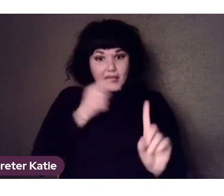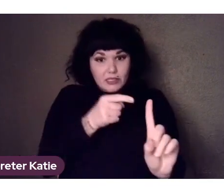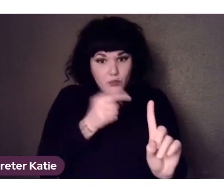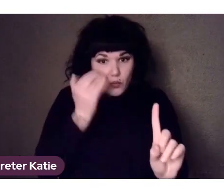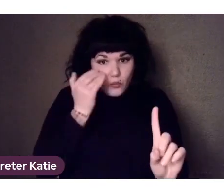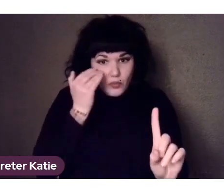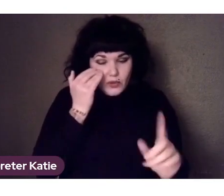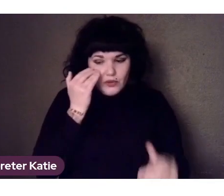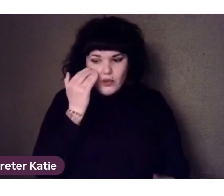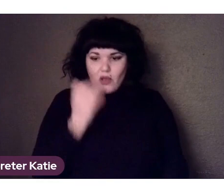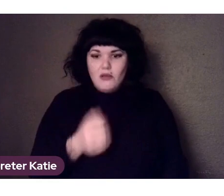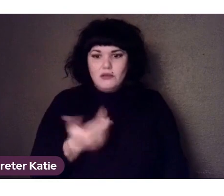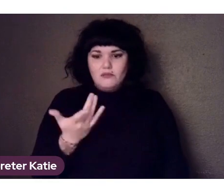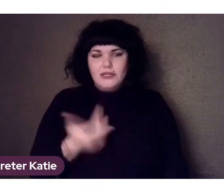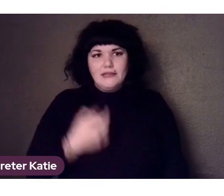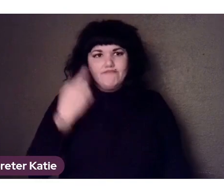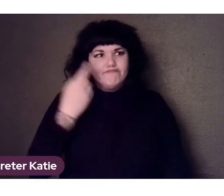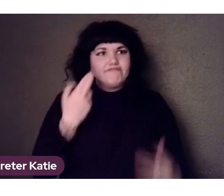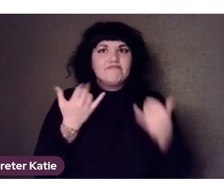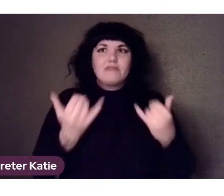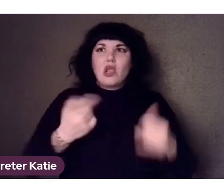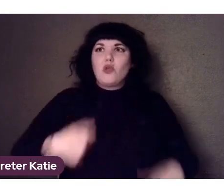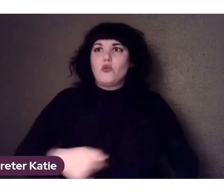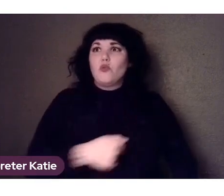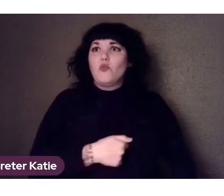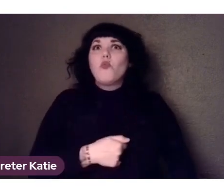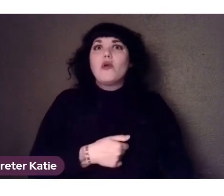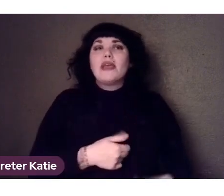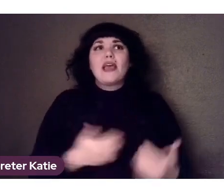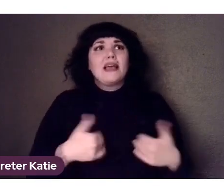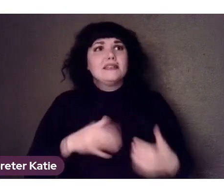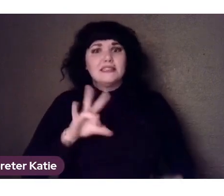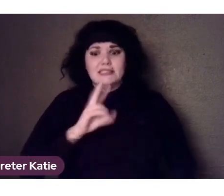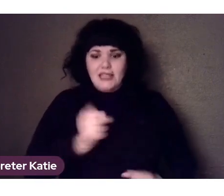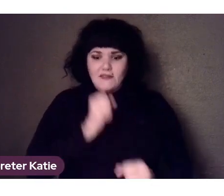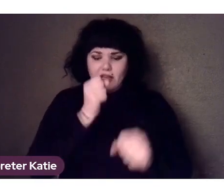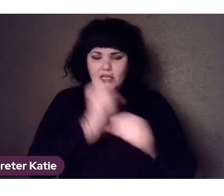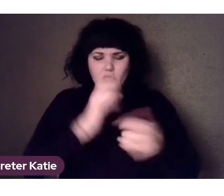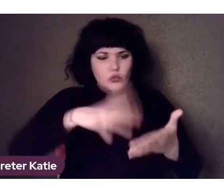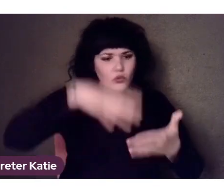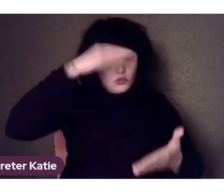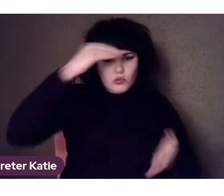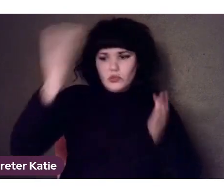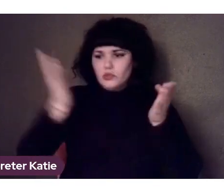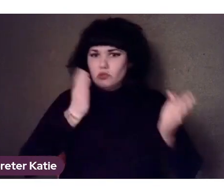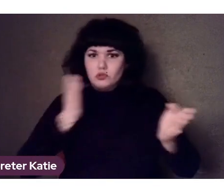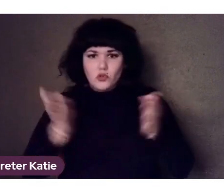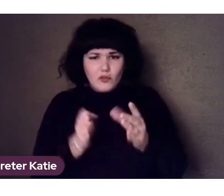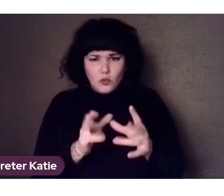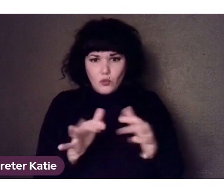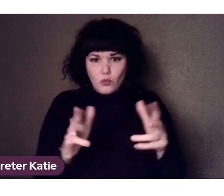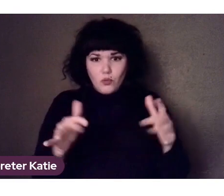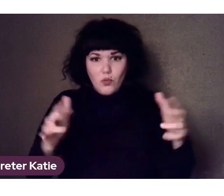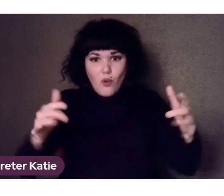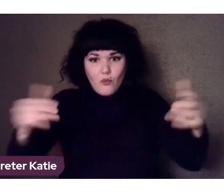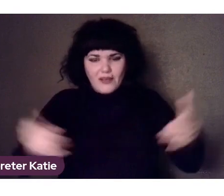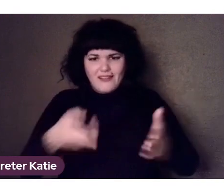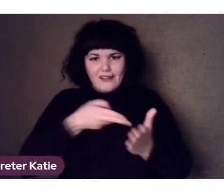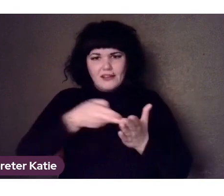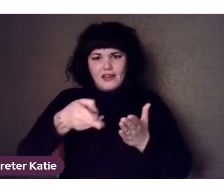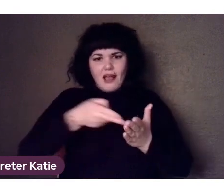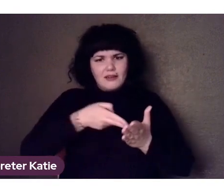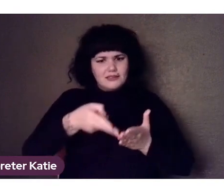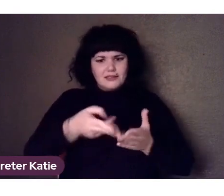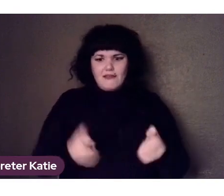At this point of this realization, we'd spent 7 years learning, serving, growing. And quite honestly, I'd spent a lot of my